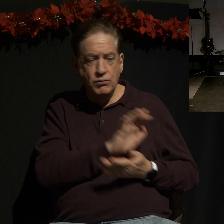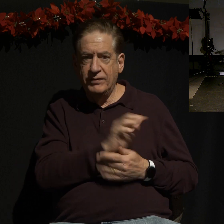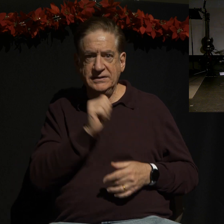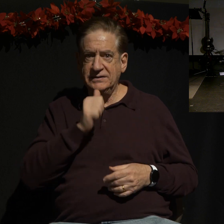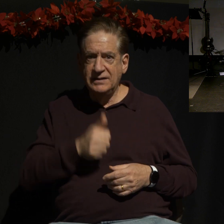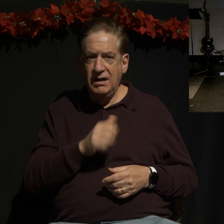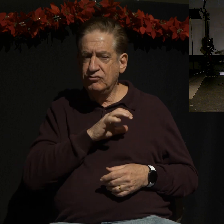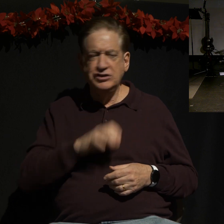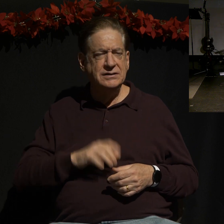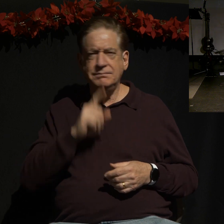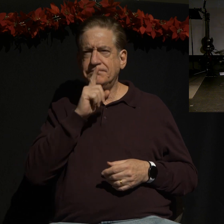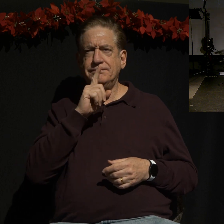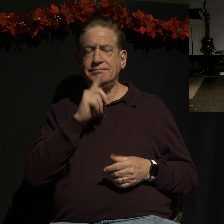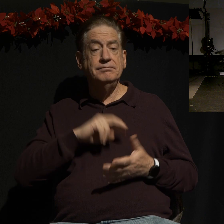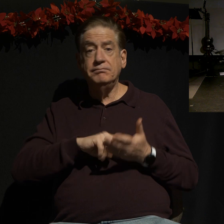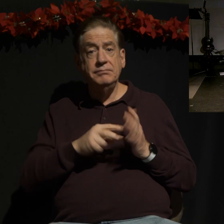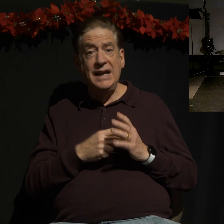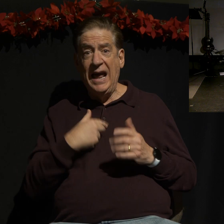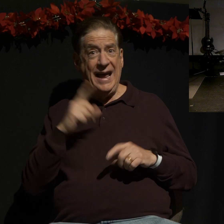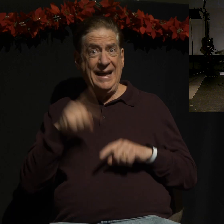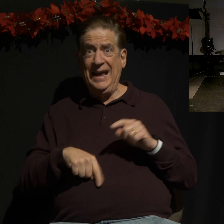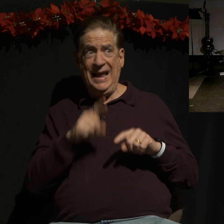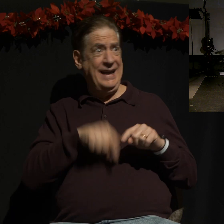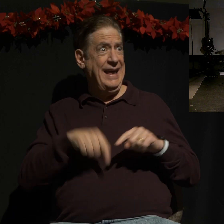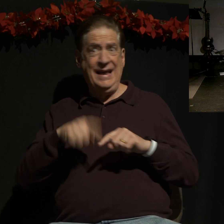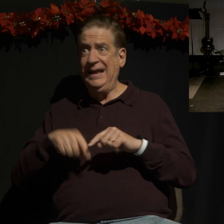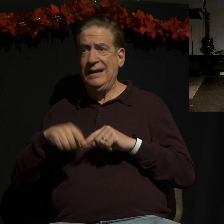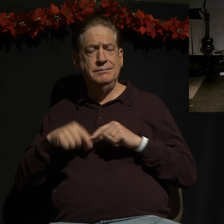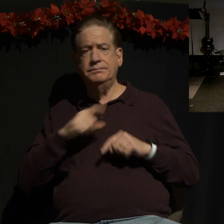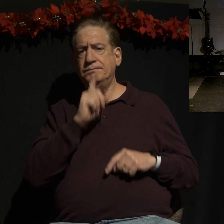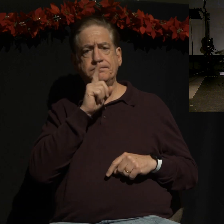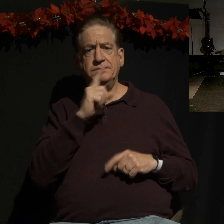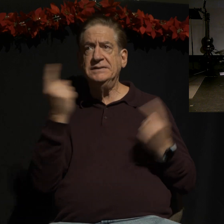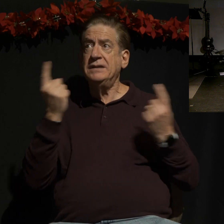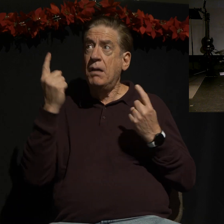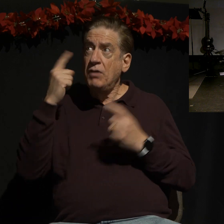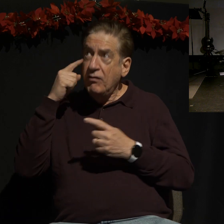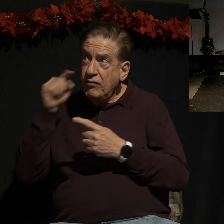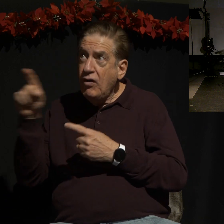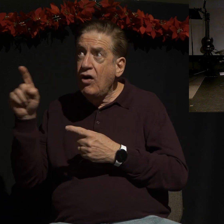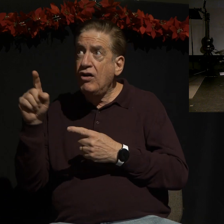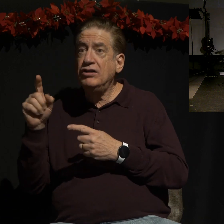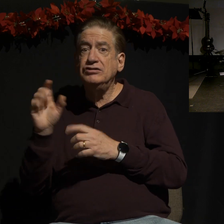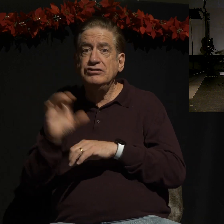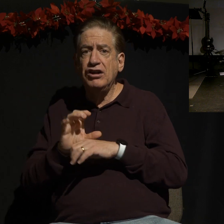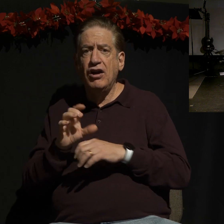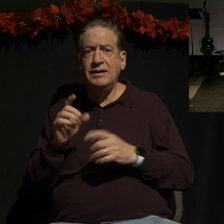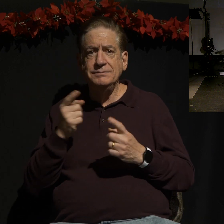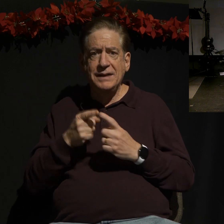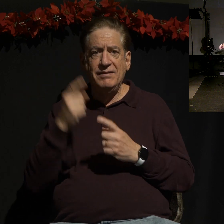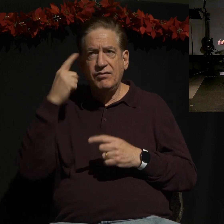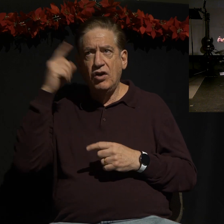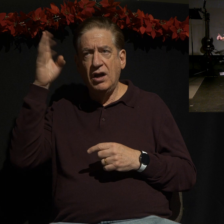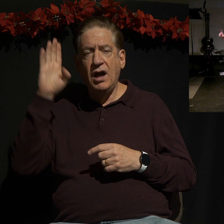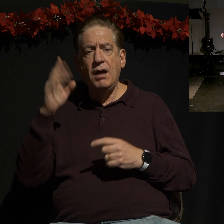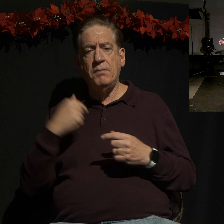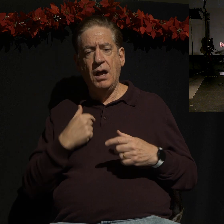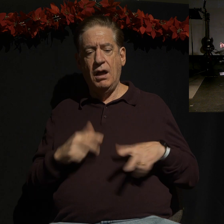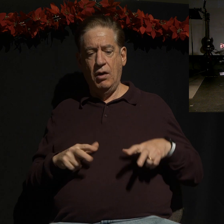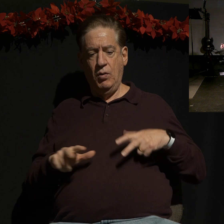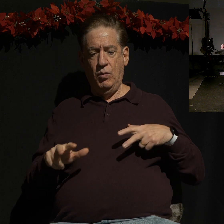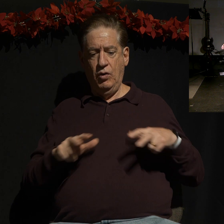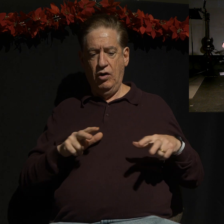mean that I can't do anything that doesn't involve me doing something for the church or specifically before God. It means that as I walk through